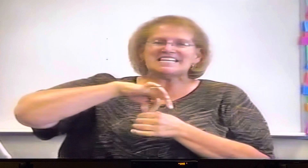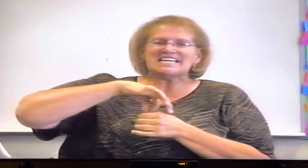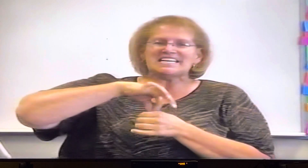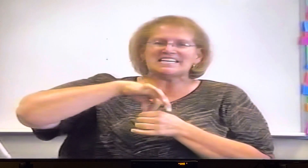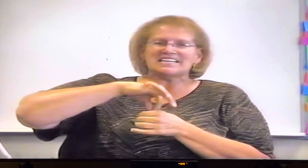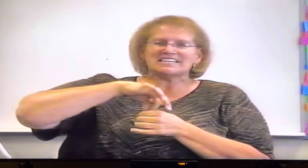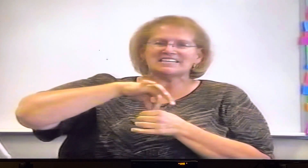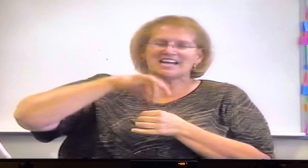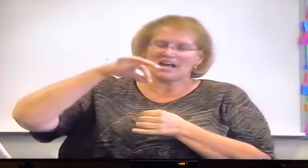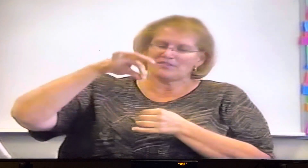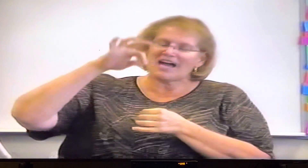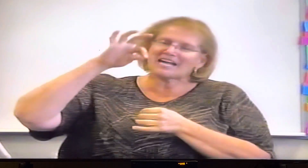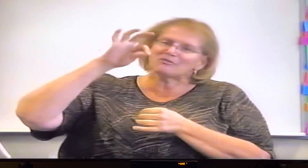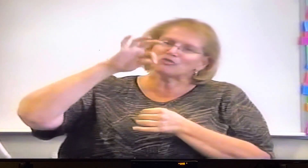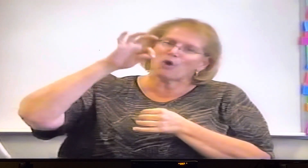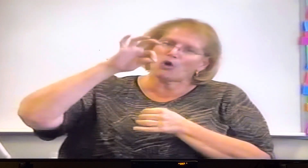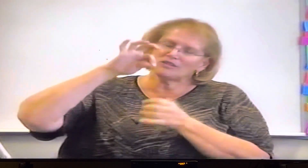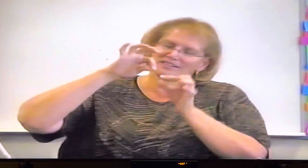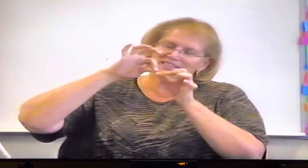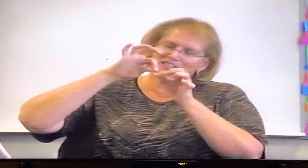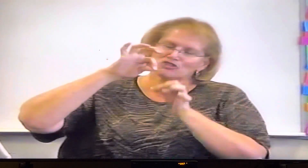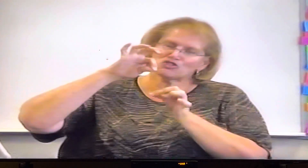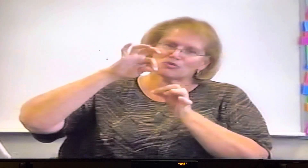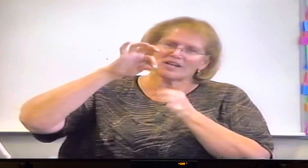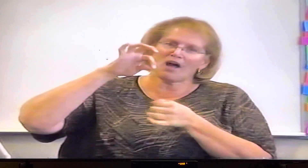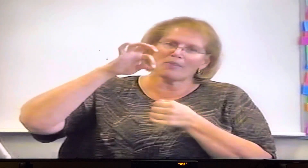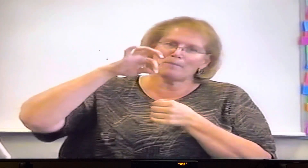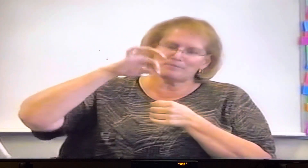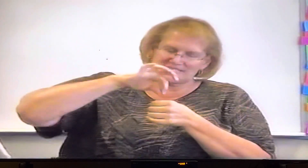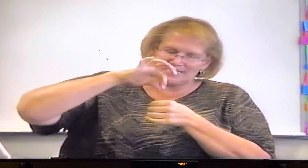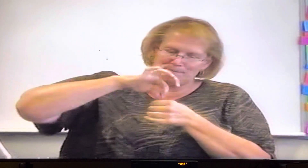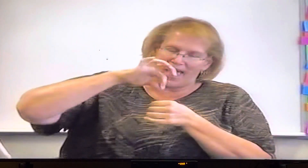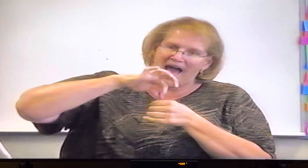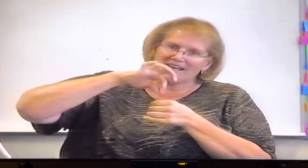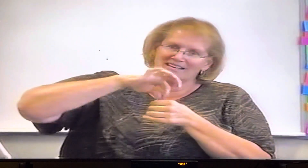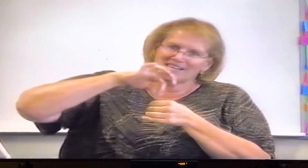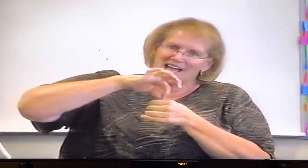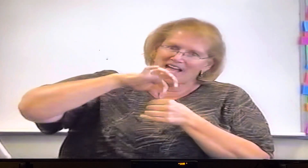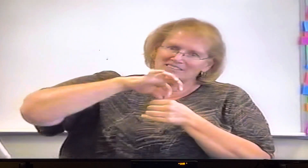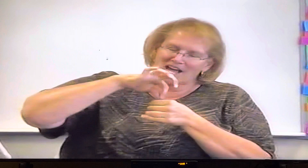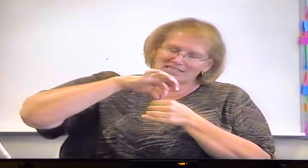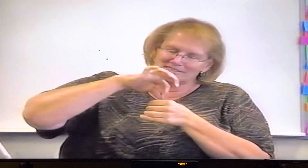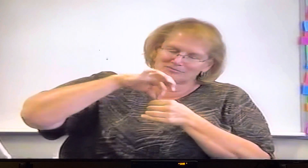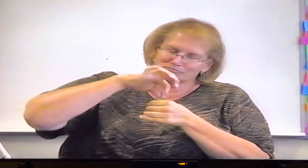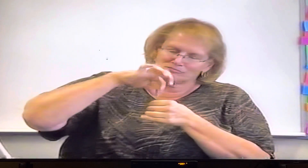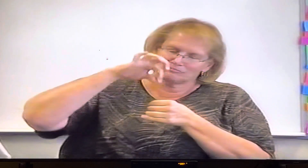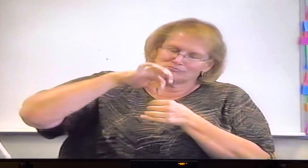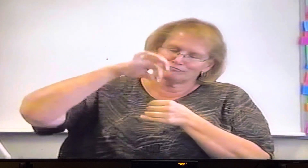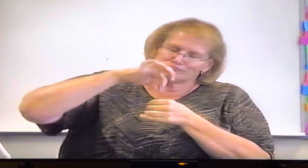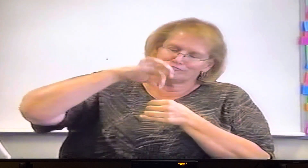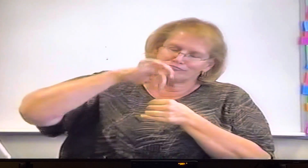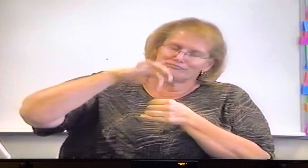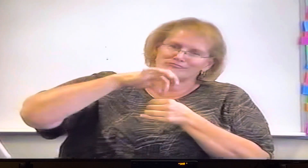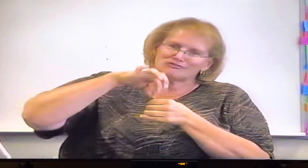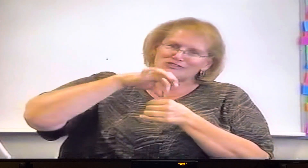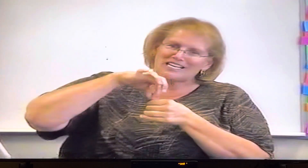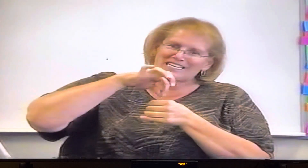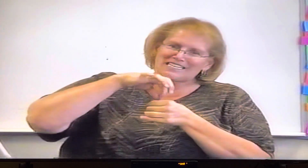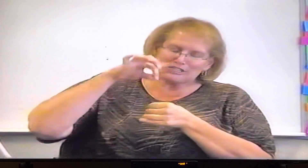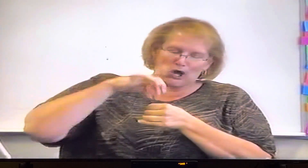Tea, that comes from holding the little string on the tea bag and kind of getting it to go